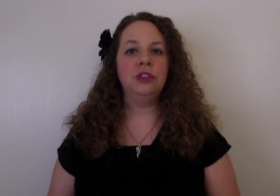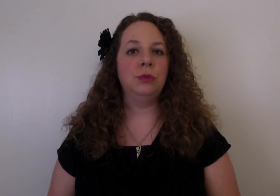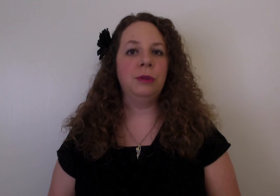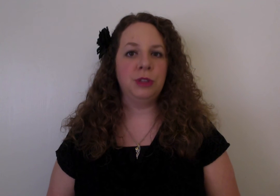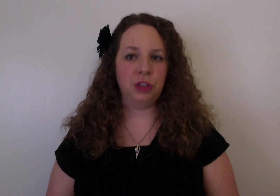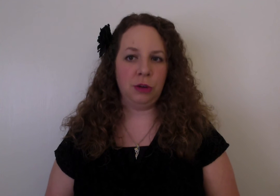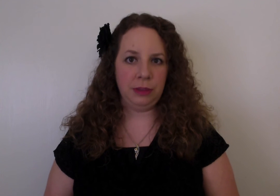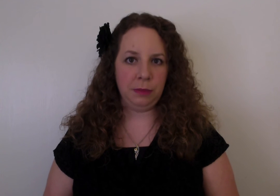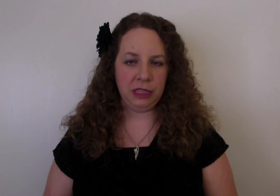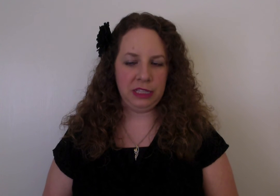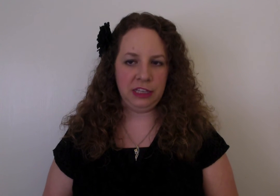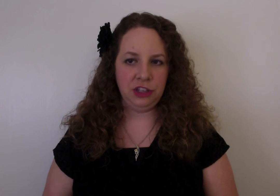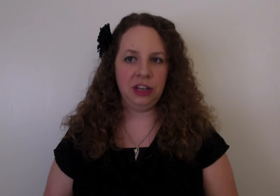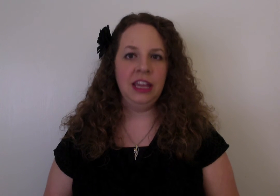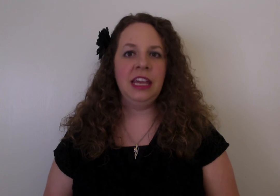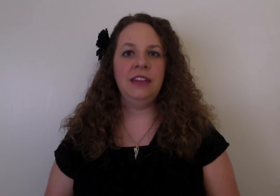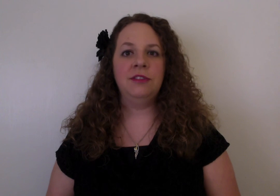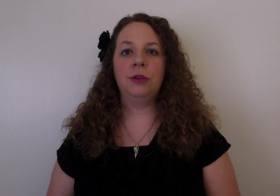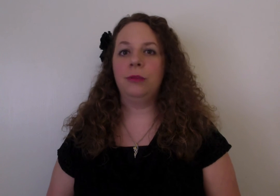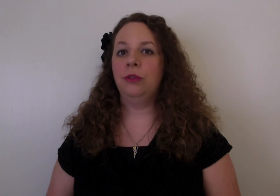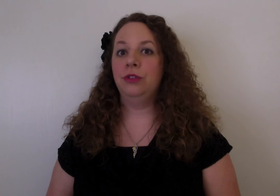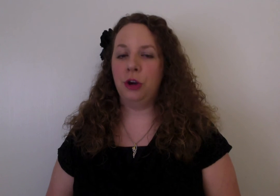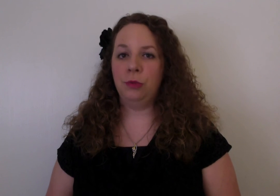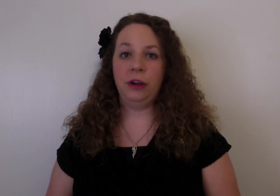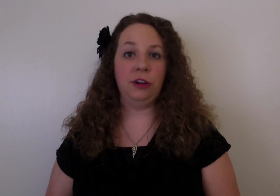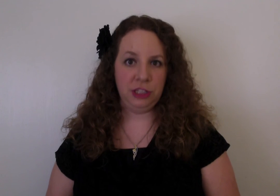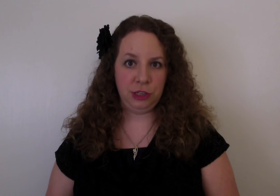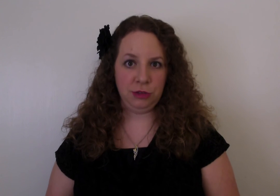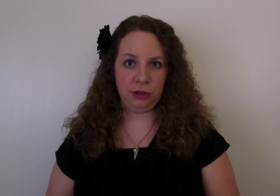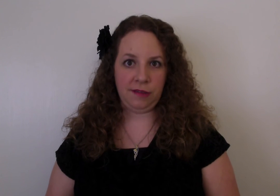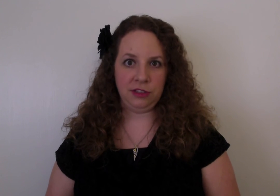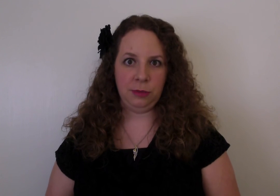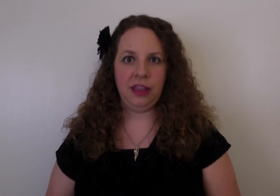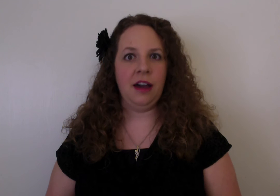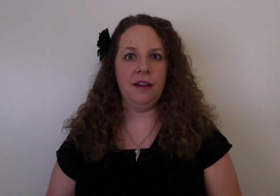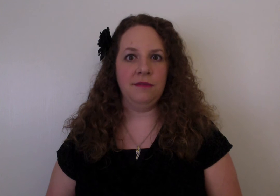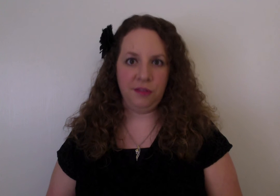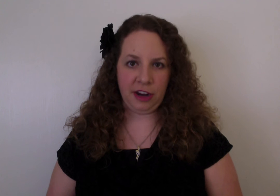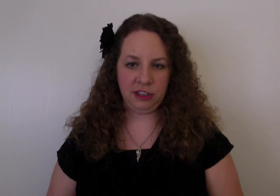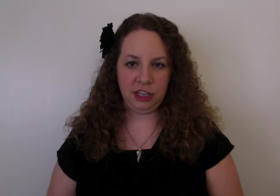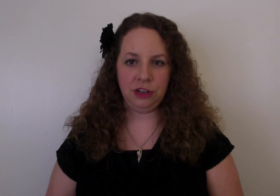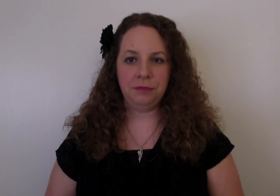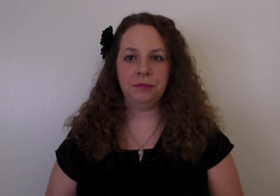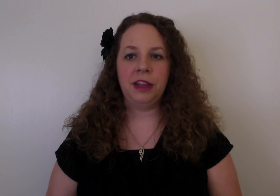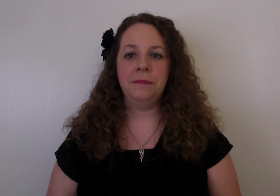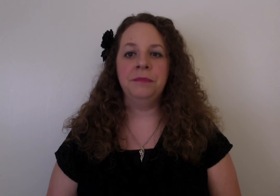we will start with the police station, even though we are going to use our reference point of the fire station, okay?